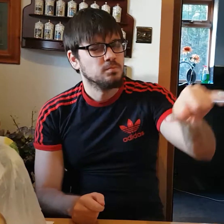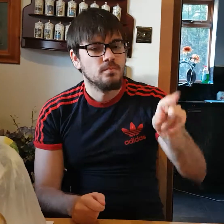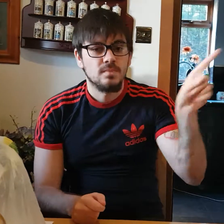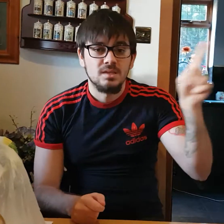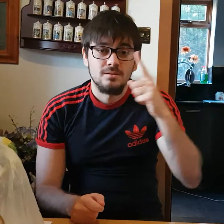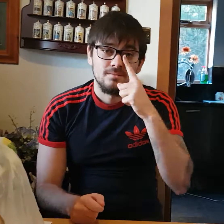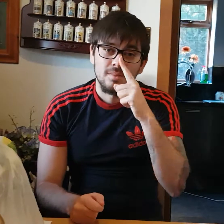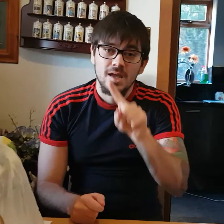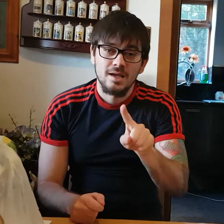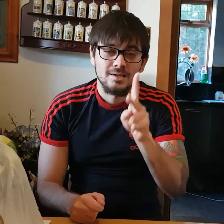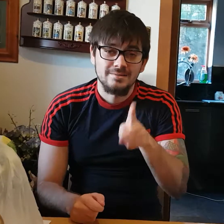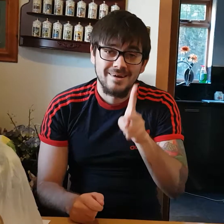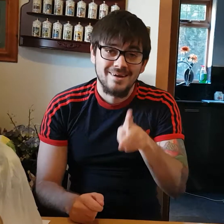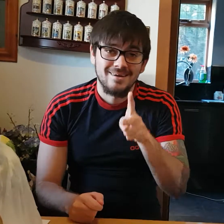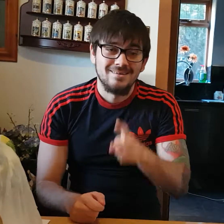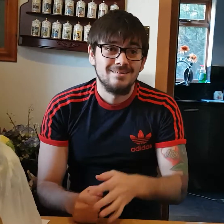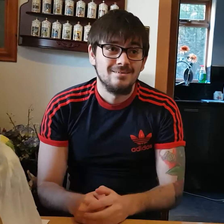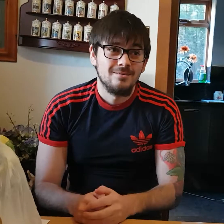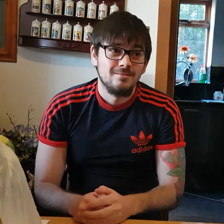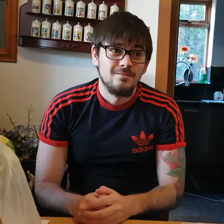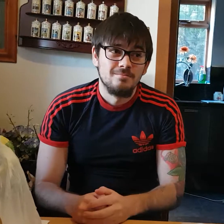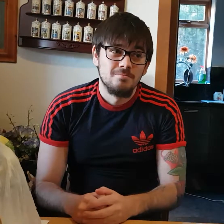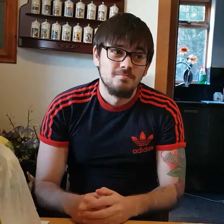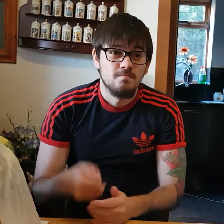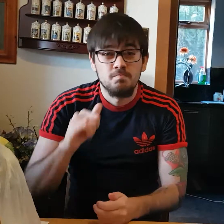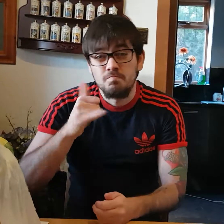I'm saving money to go back to Thailand again.